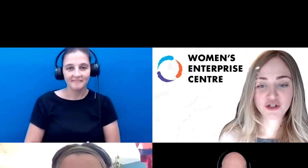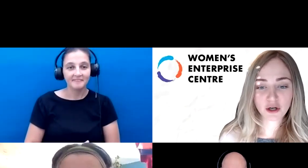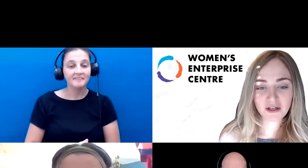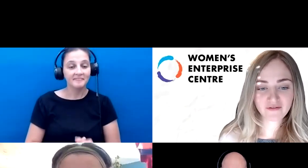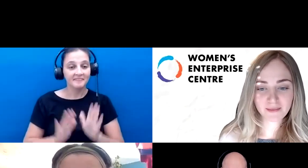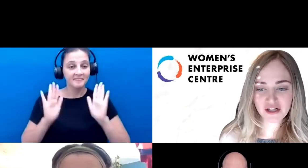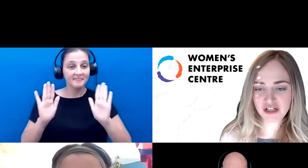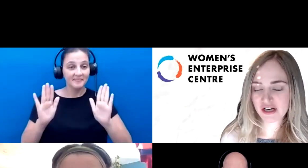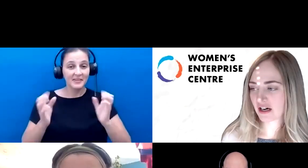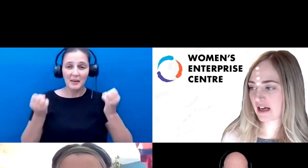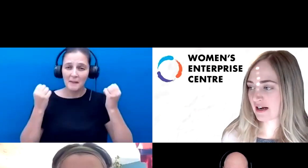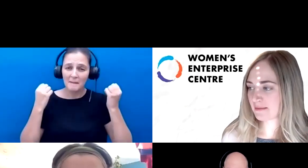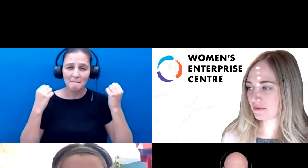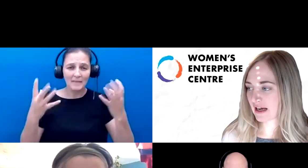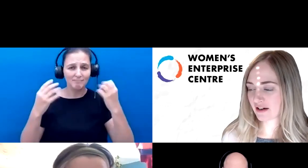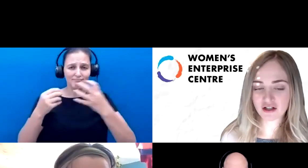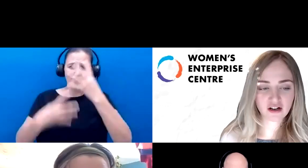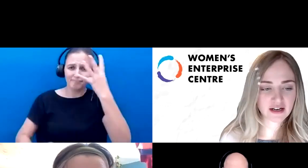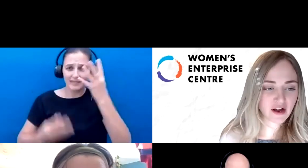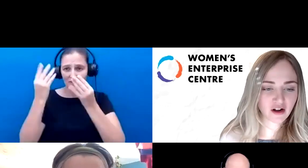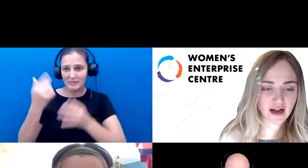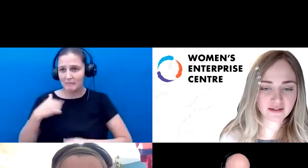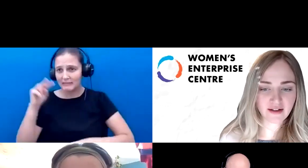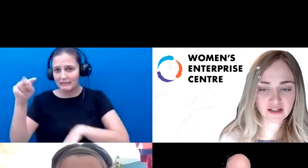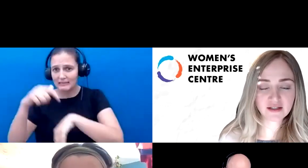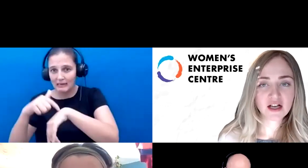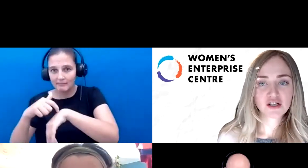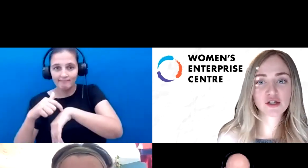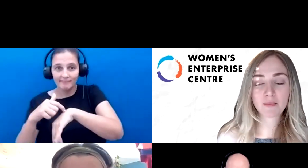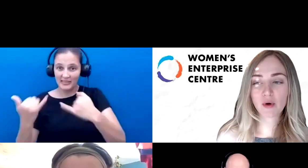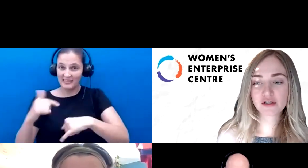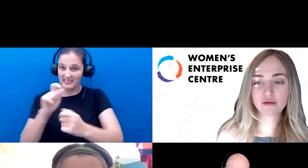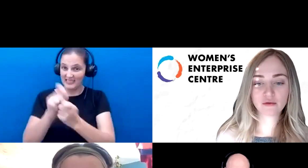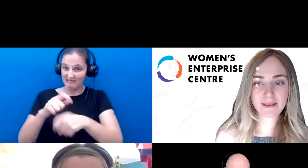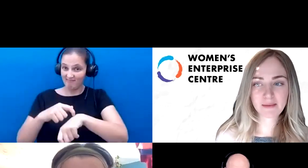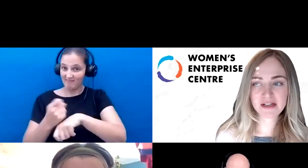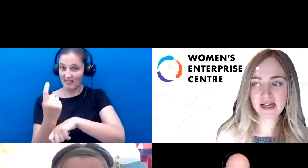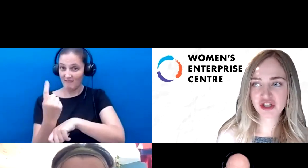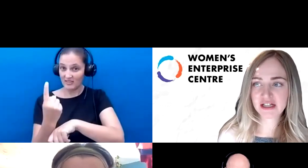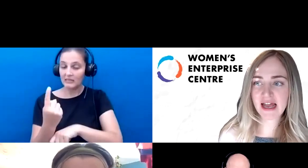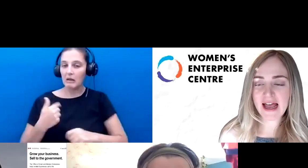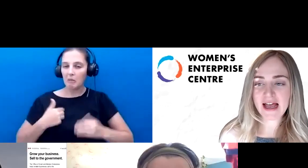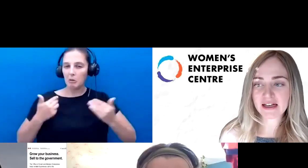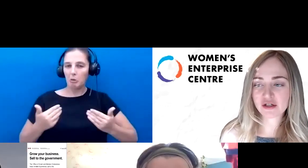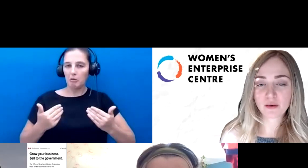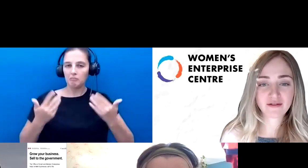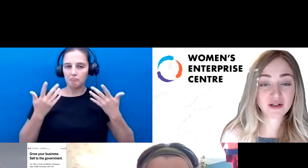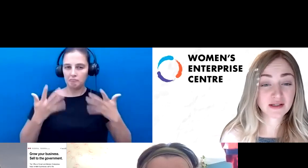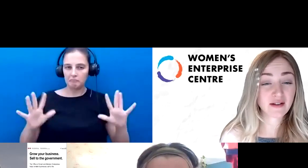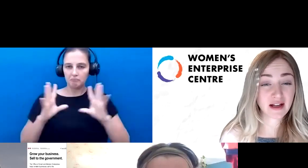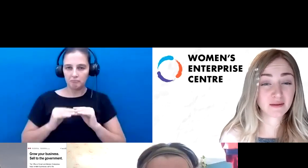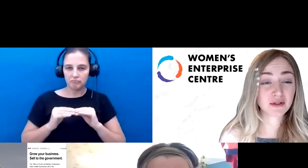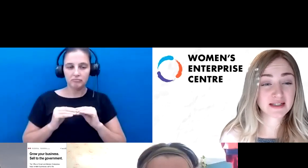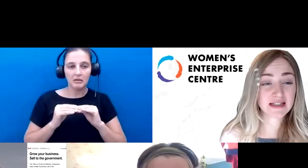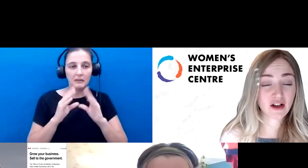Excellent. There's so much information here, and I'm looking at our clock and we are at 11. So I'm going to wrap up the session, and whoever